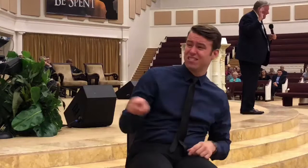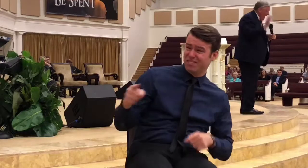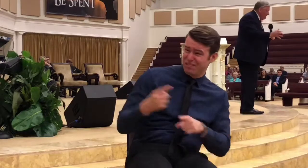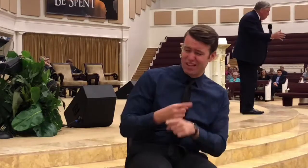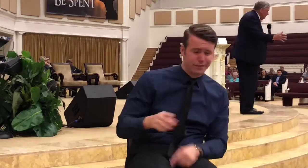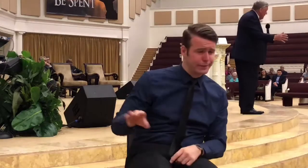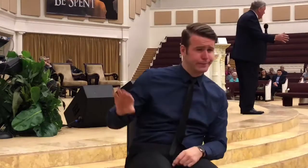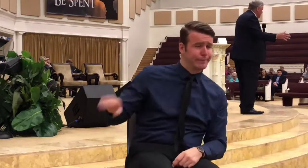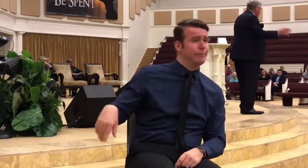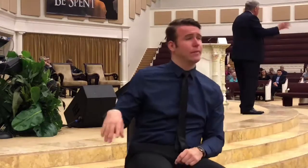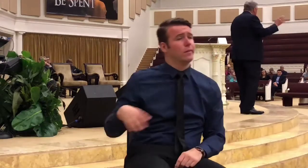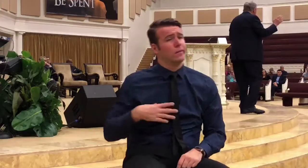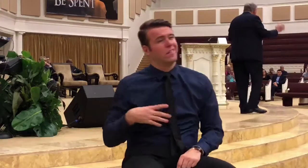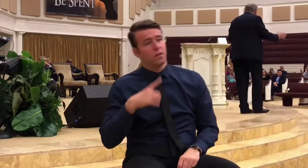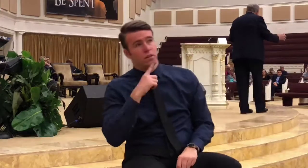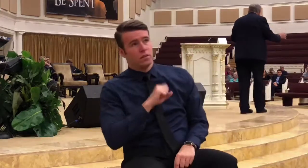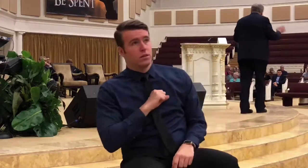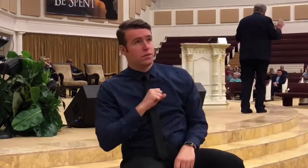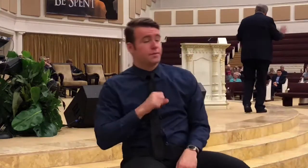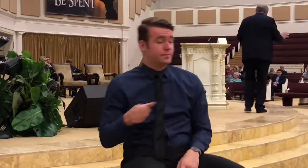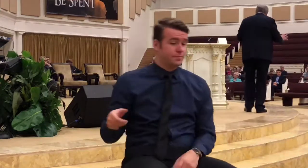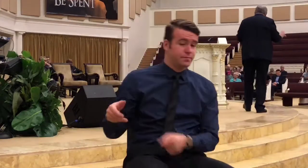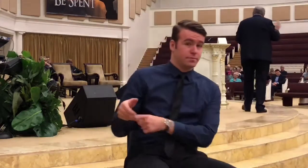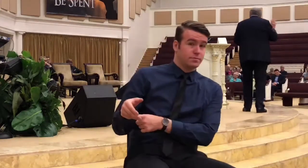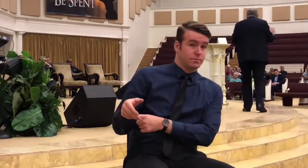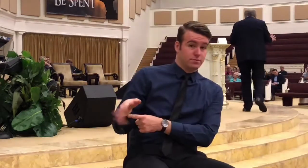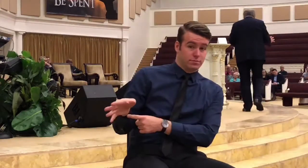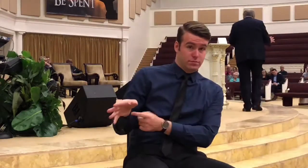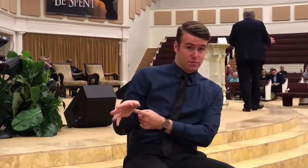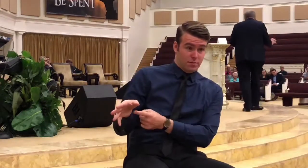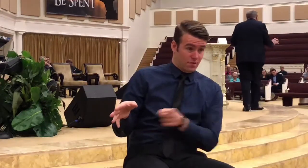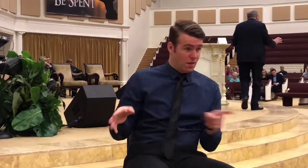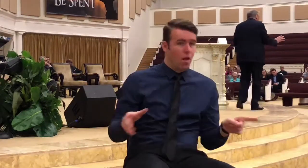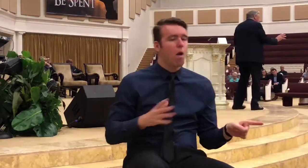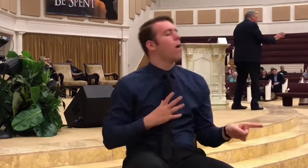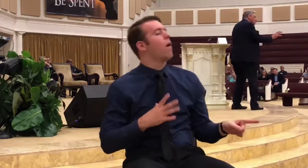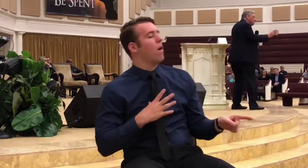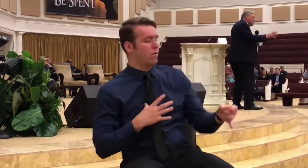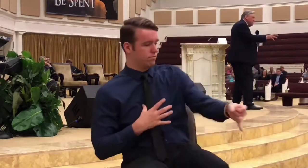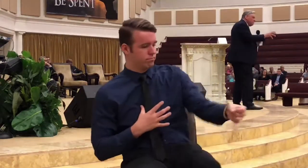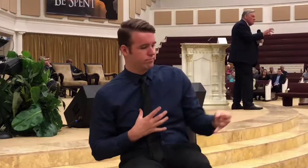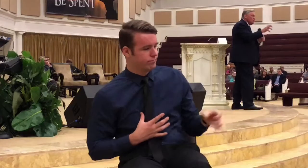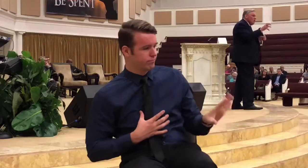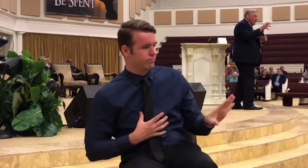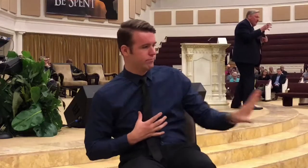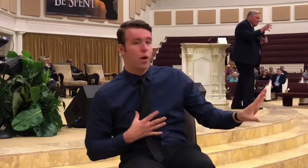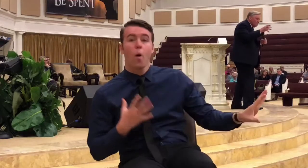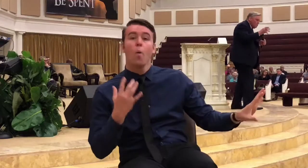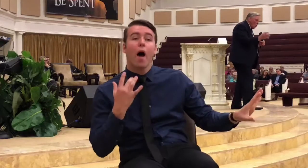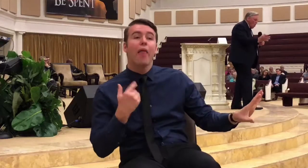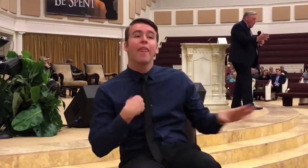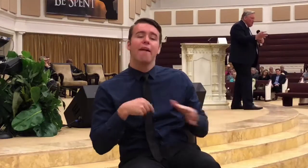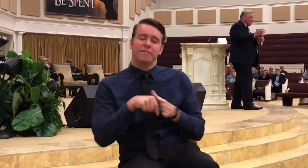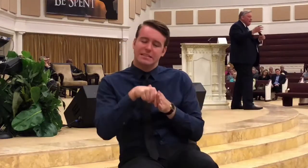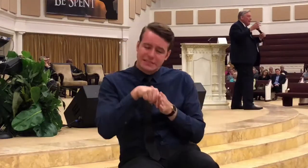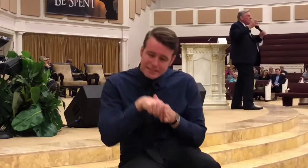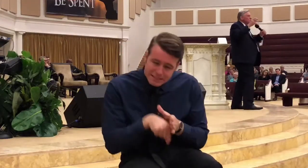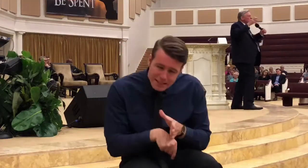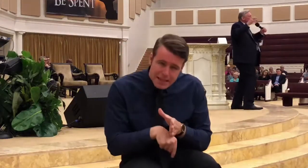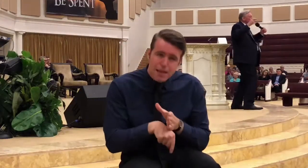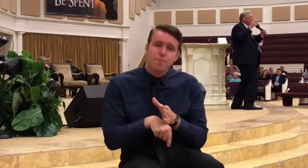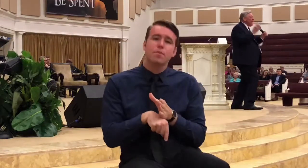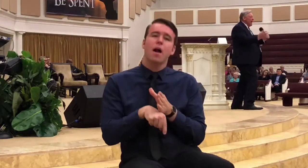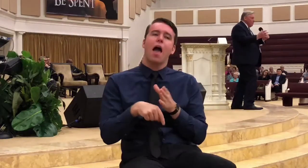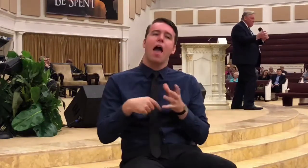all that casually. They treat it casually. You don't want to. That's a mistake, because there is deep and broad